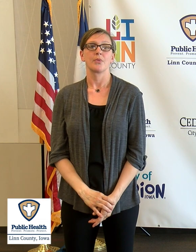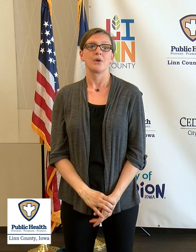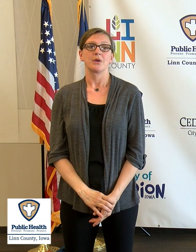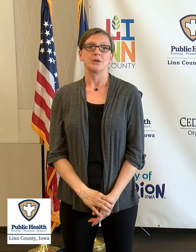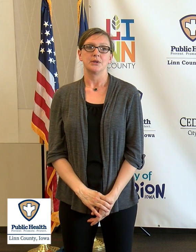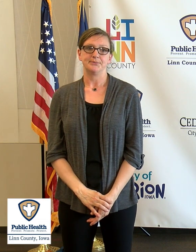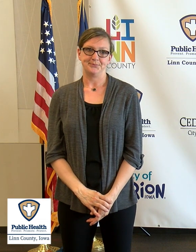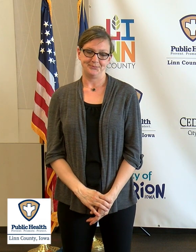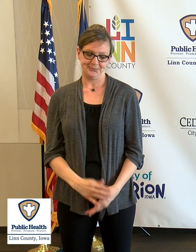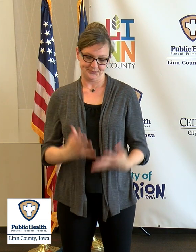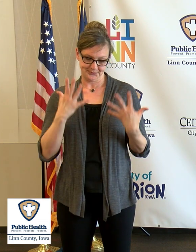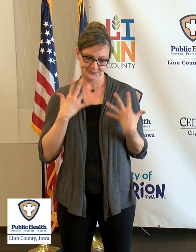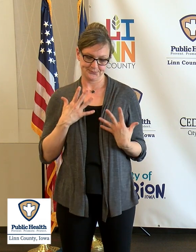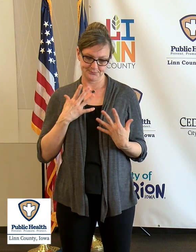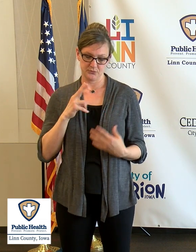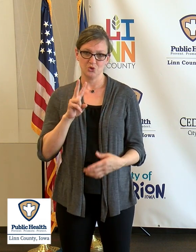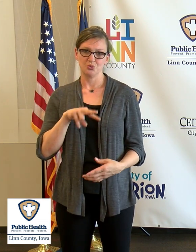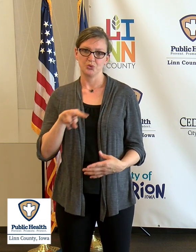have died.